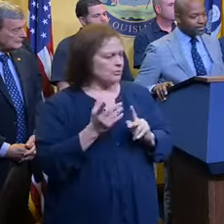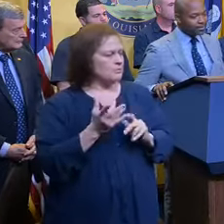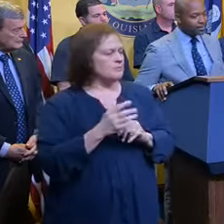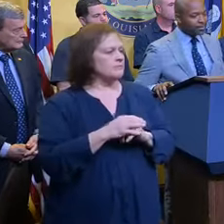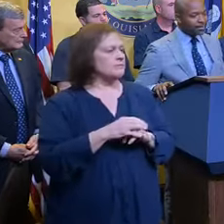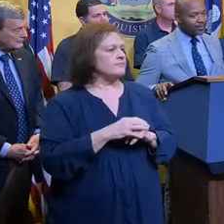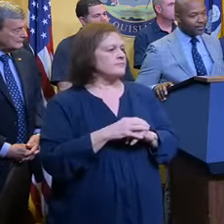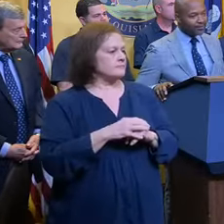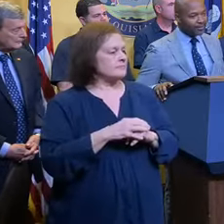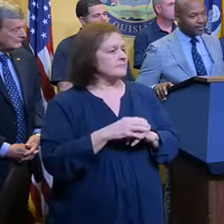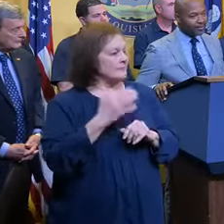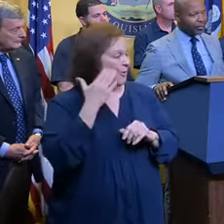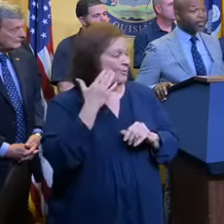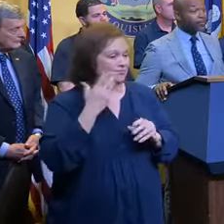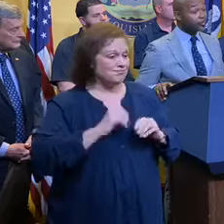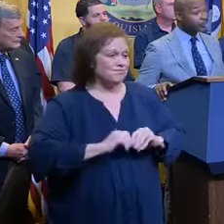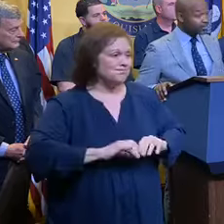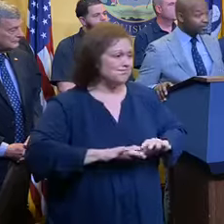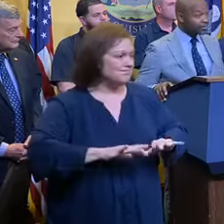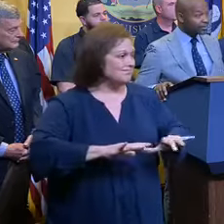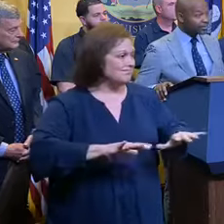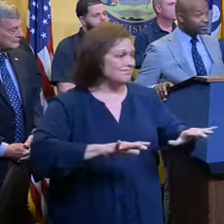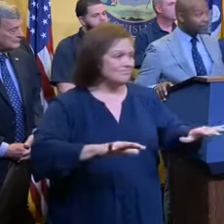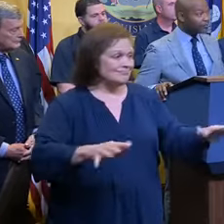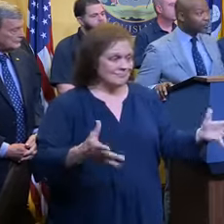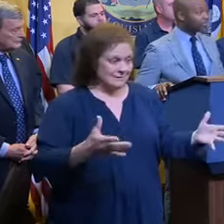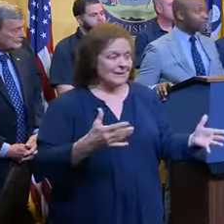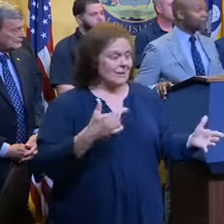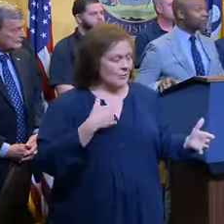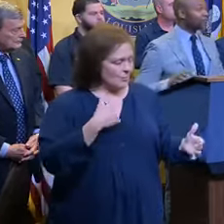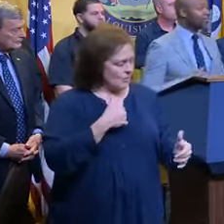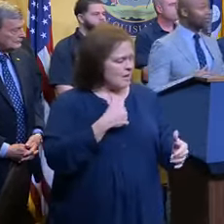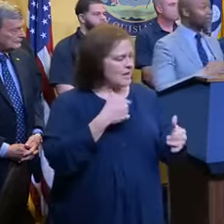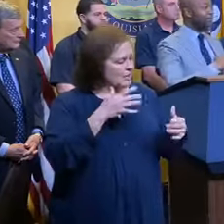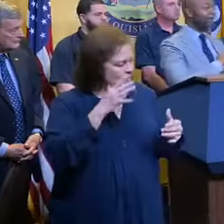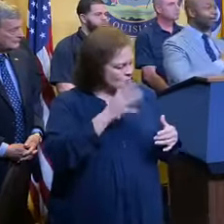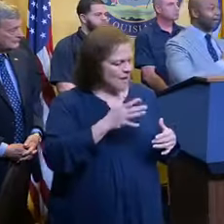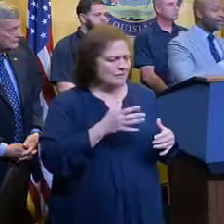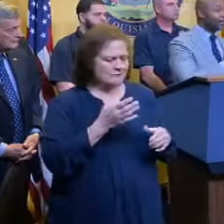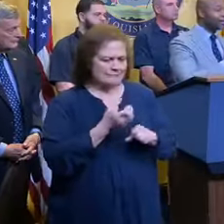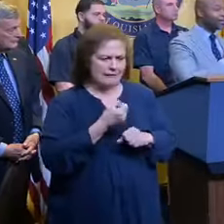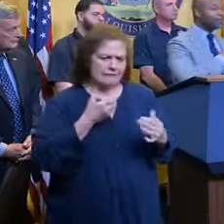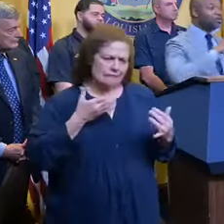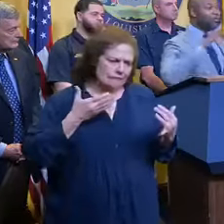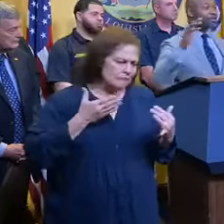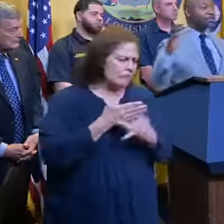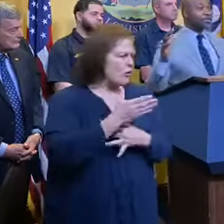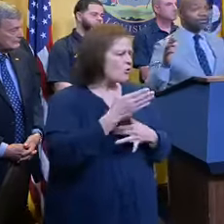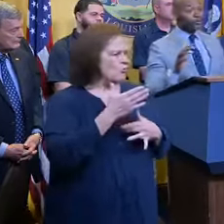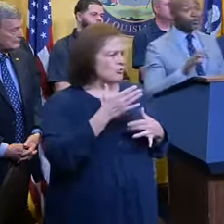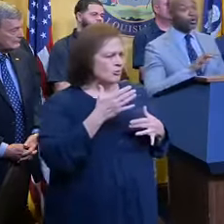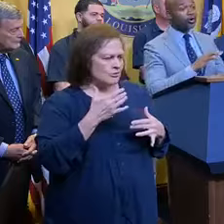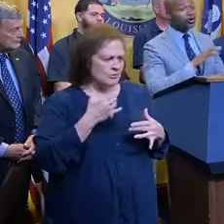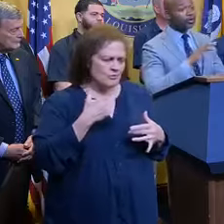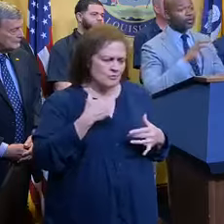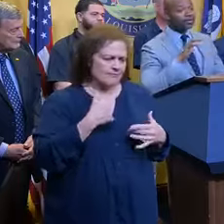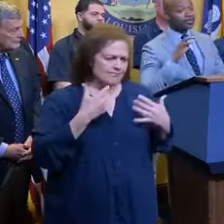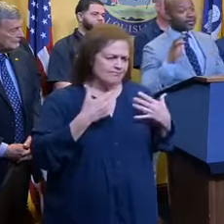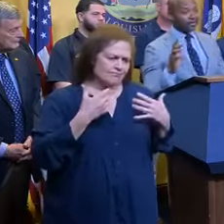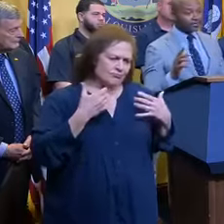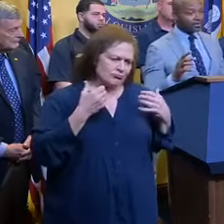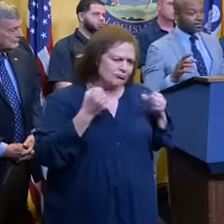This is it's a pandemic. We're going to get through this. The city of New Orleans has proven itself to be resilient through